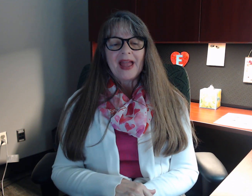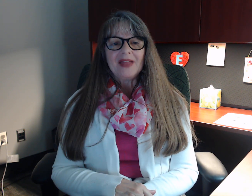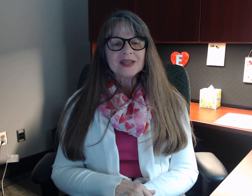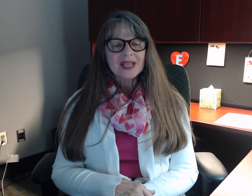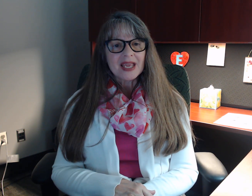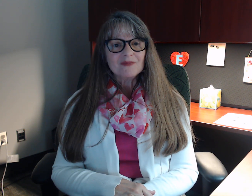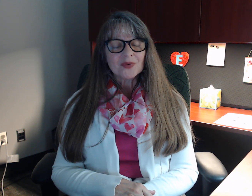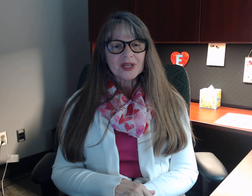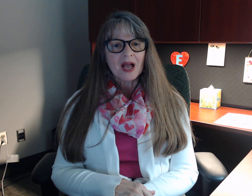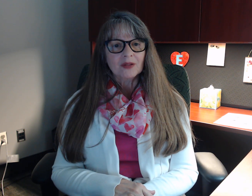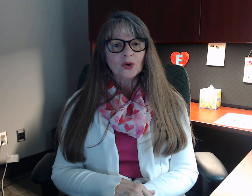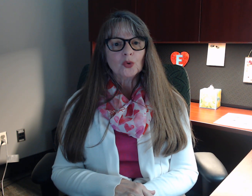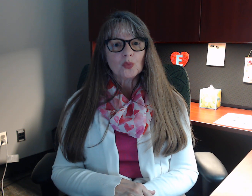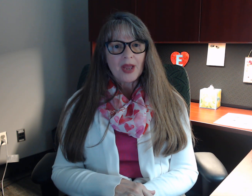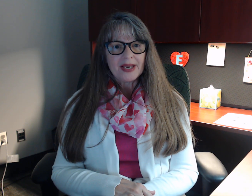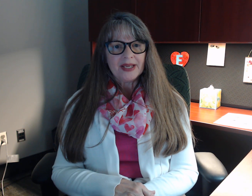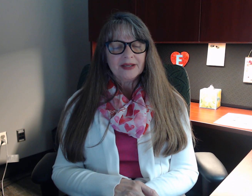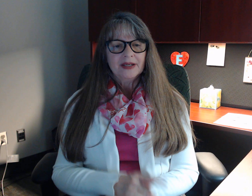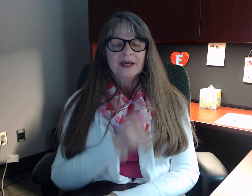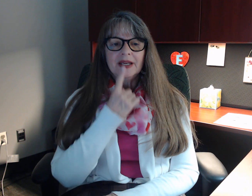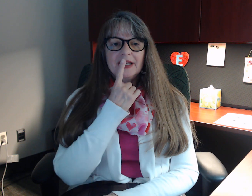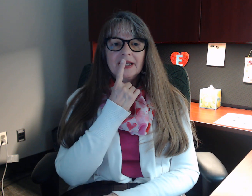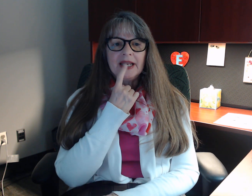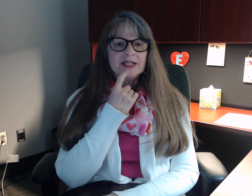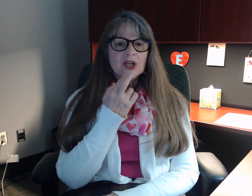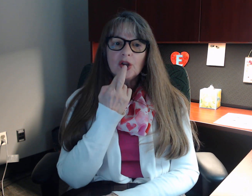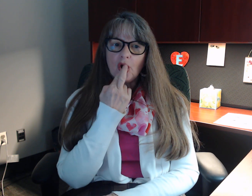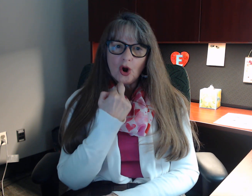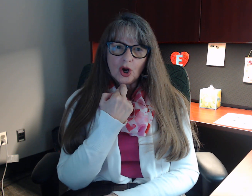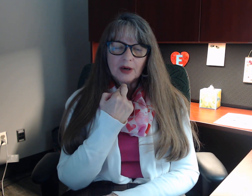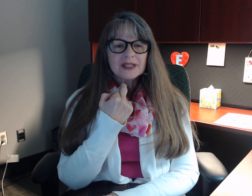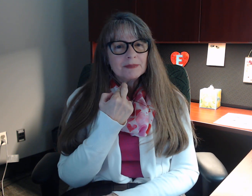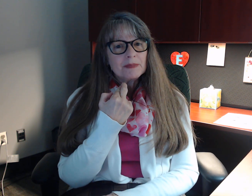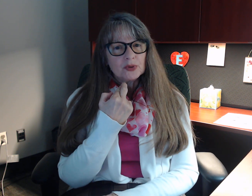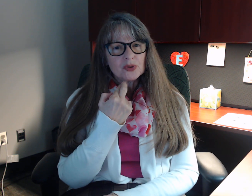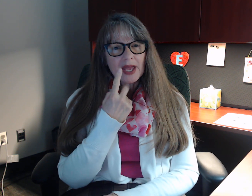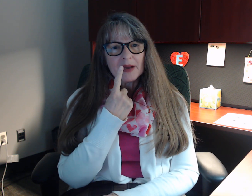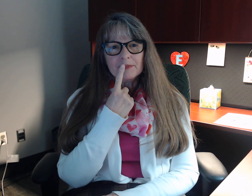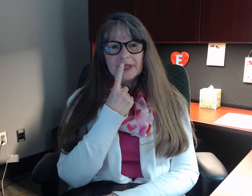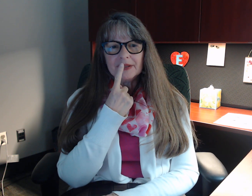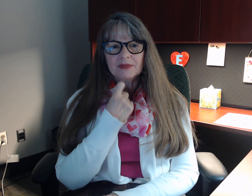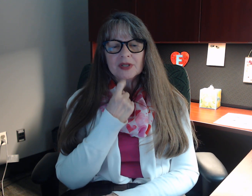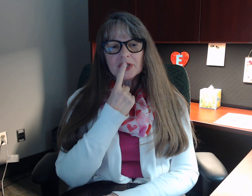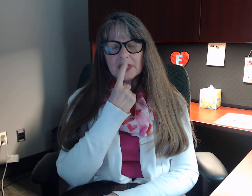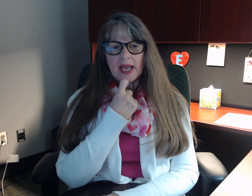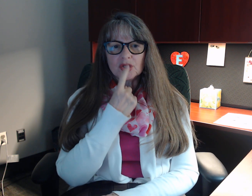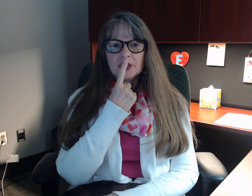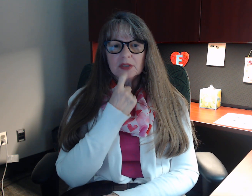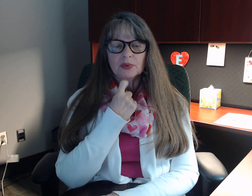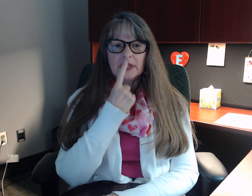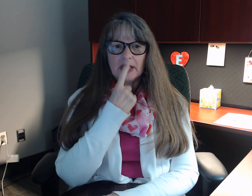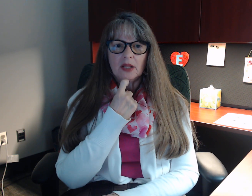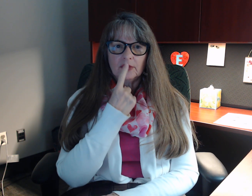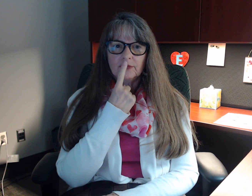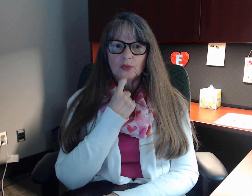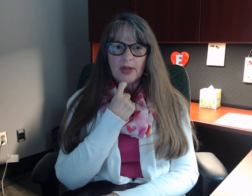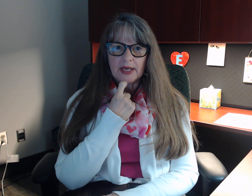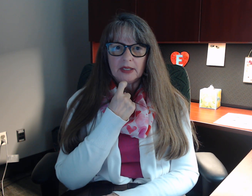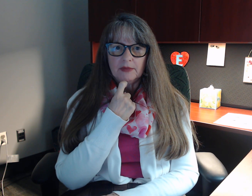the same for the color red. It's not an R. Some people do that, but this is actually really the color for red.